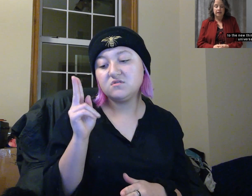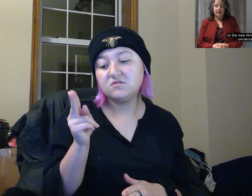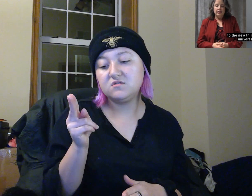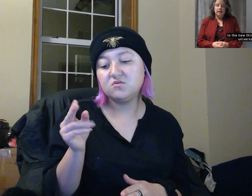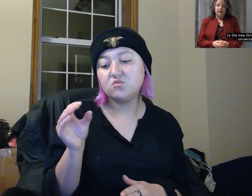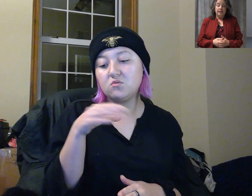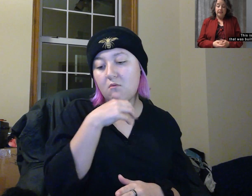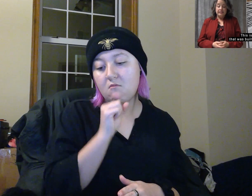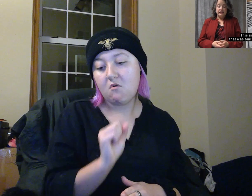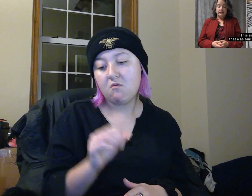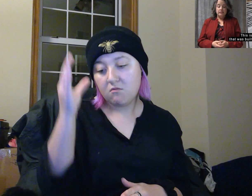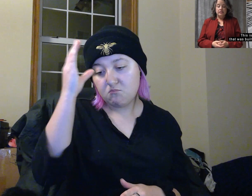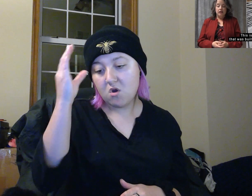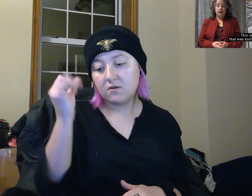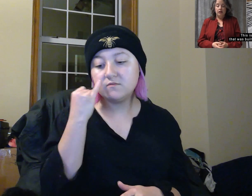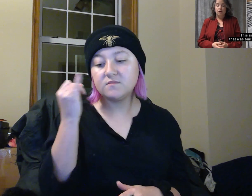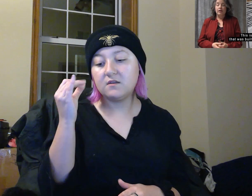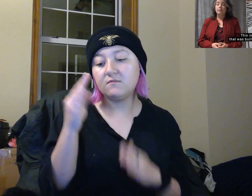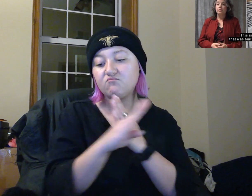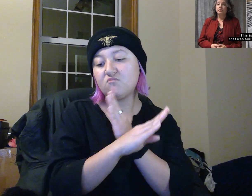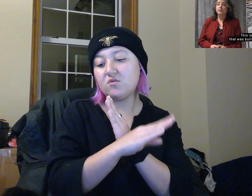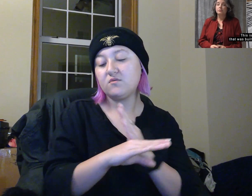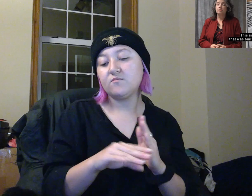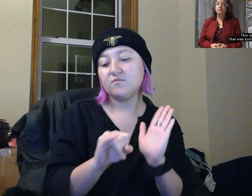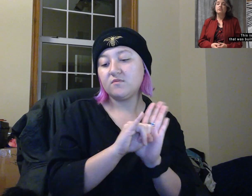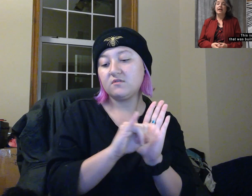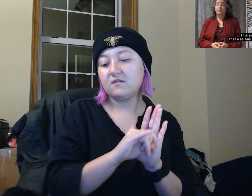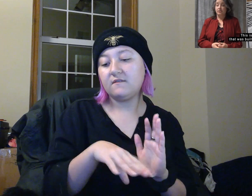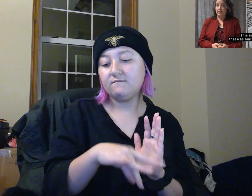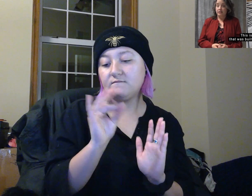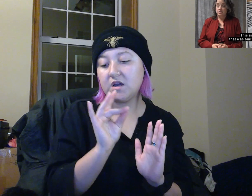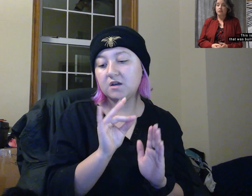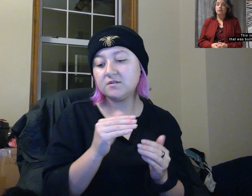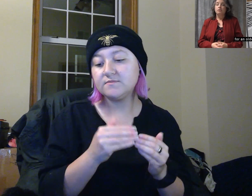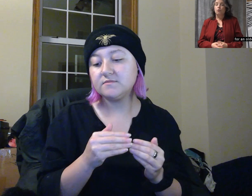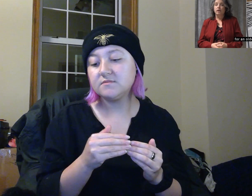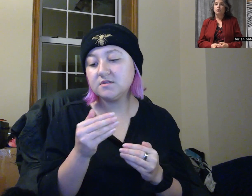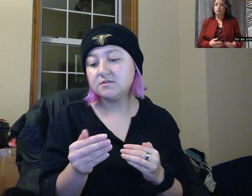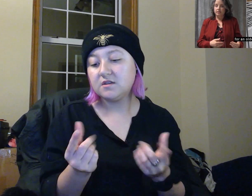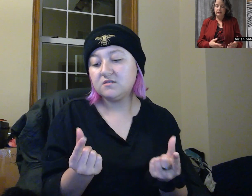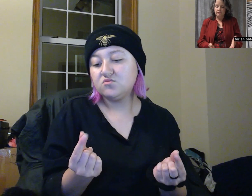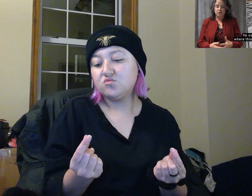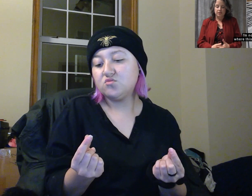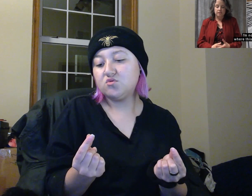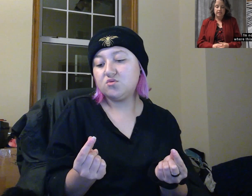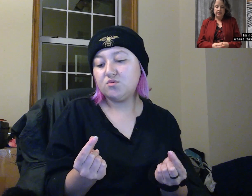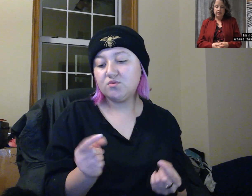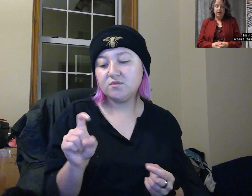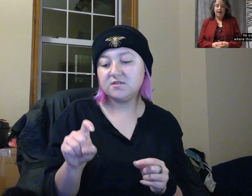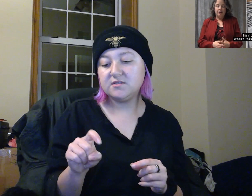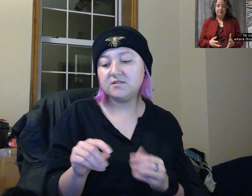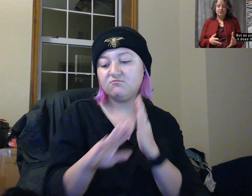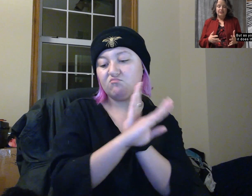design. This is a ramp that was built after the fact for an older building. I'm not sure where this was